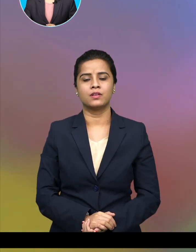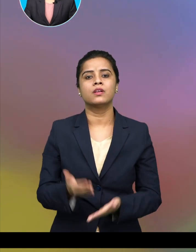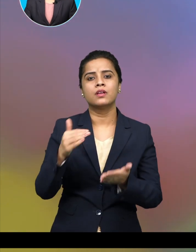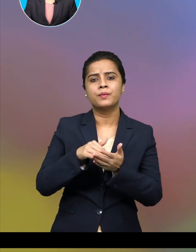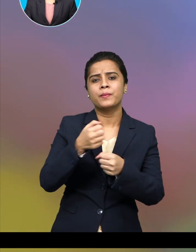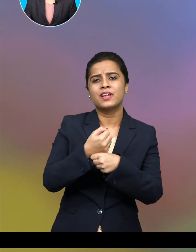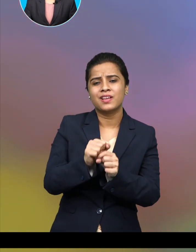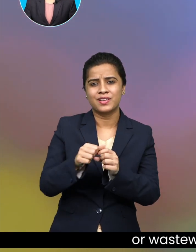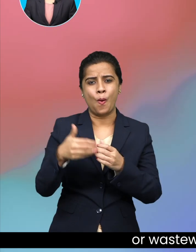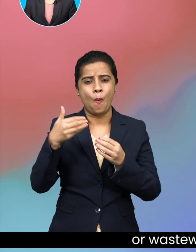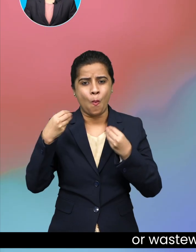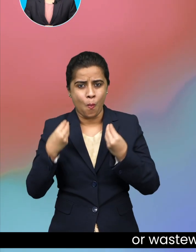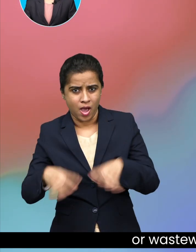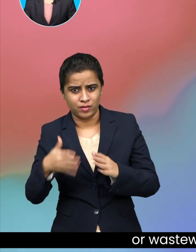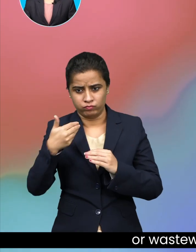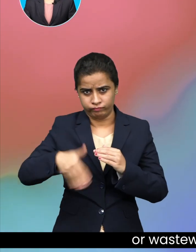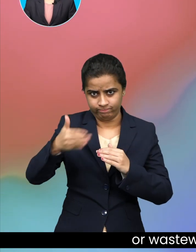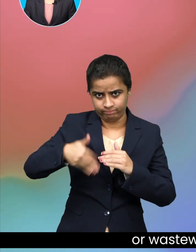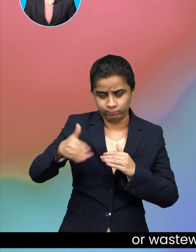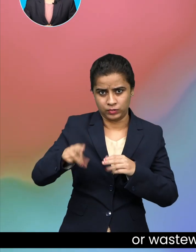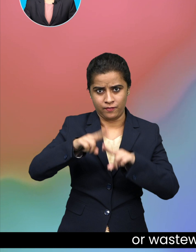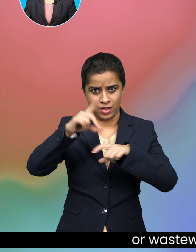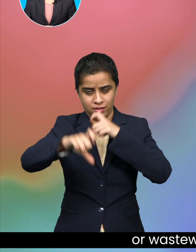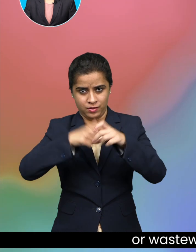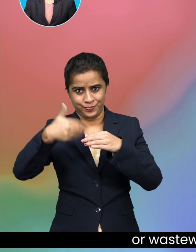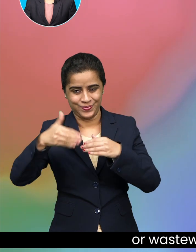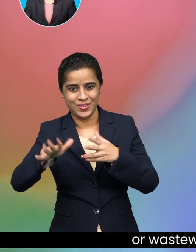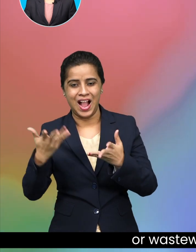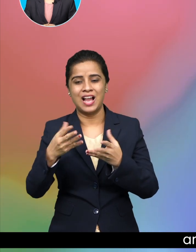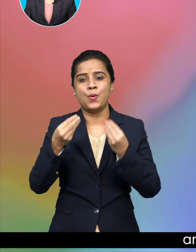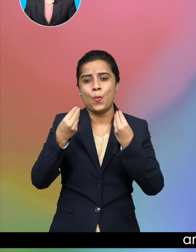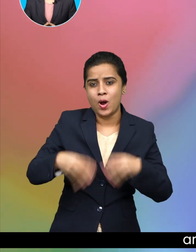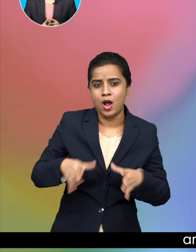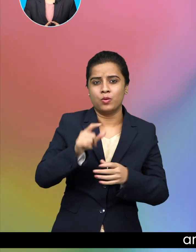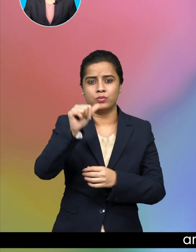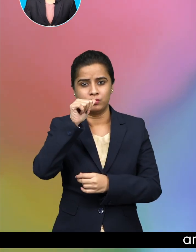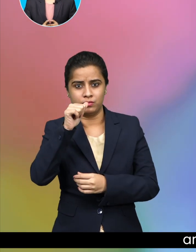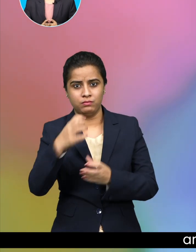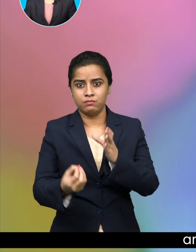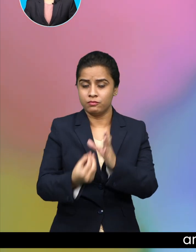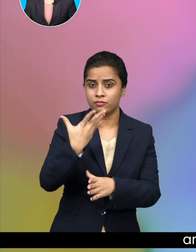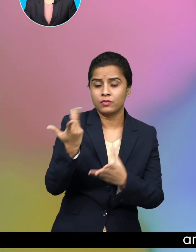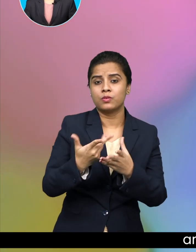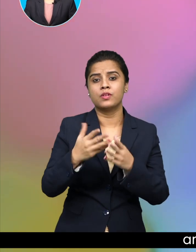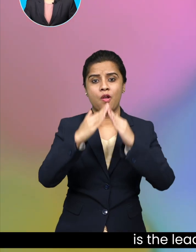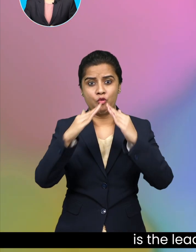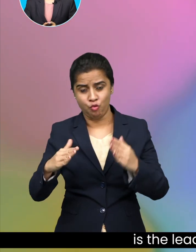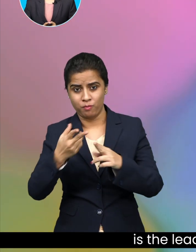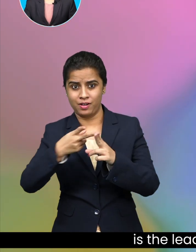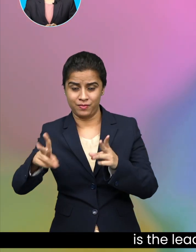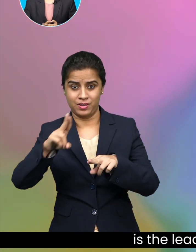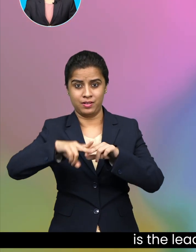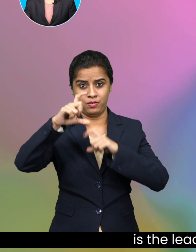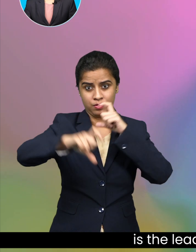Untreated sewage or wastewater generated from domestic and industrial processes is